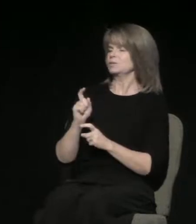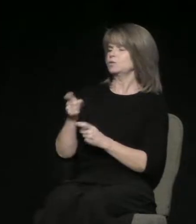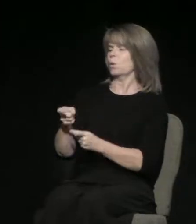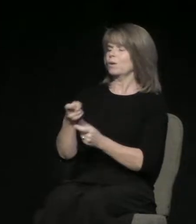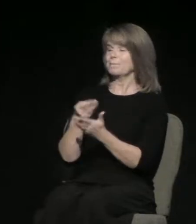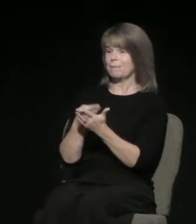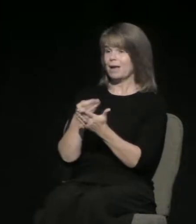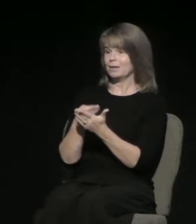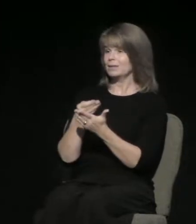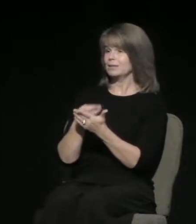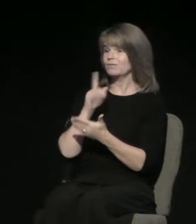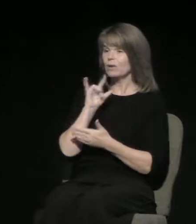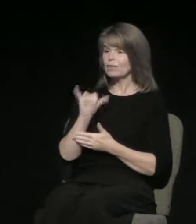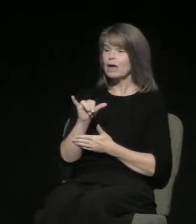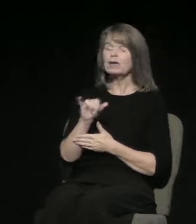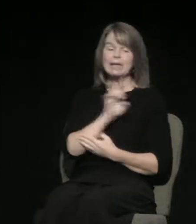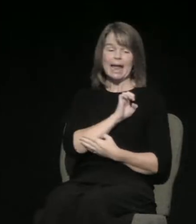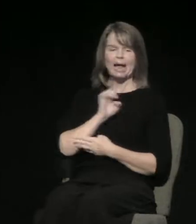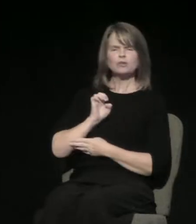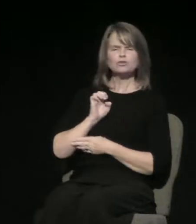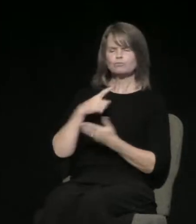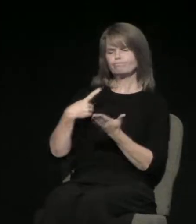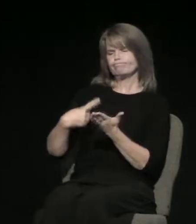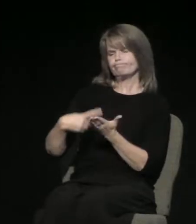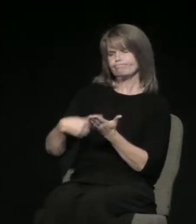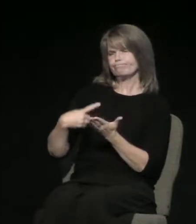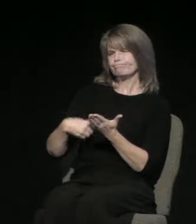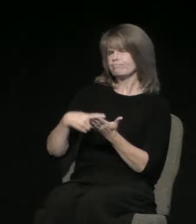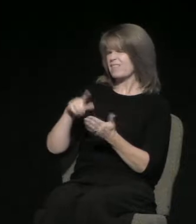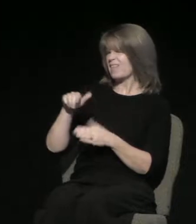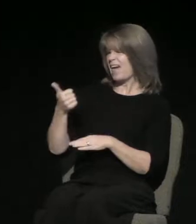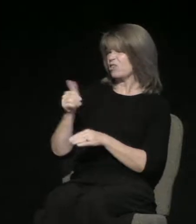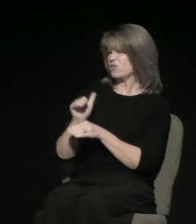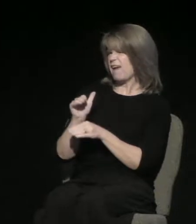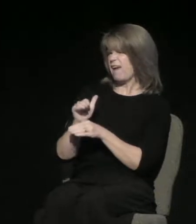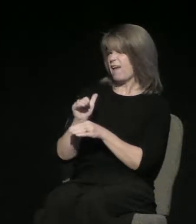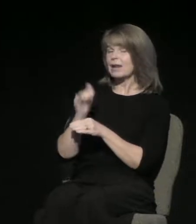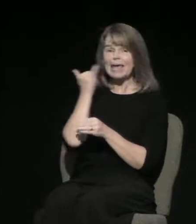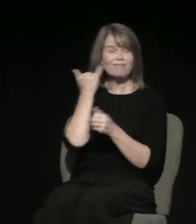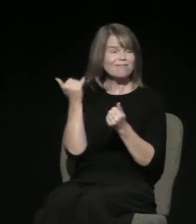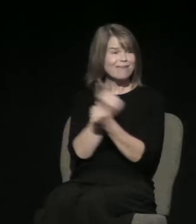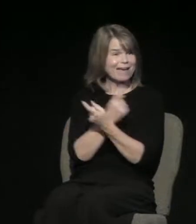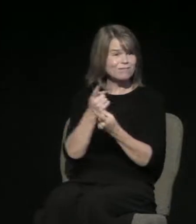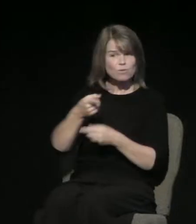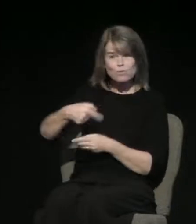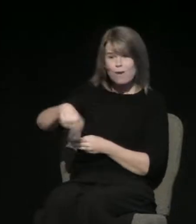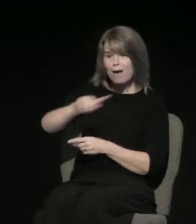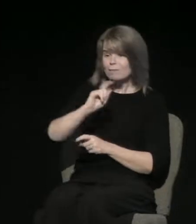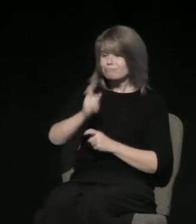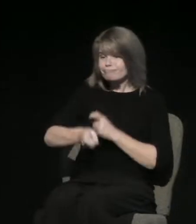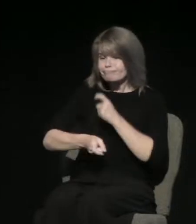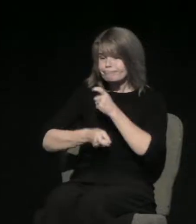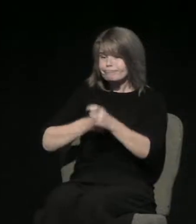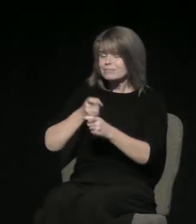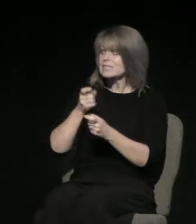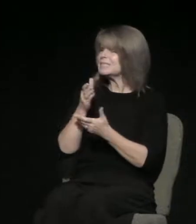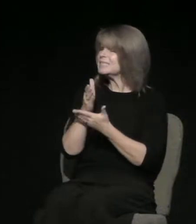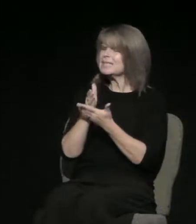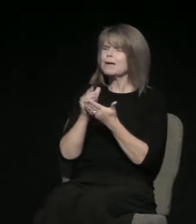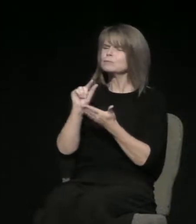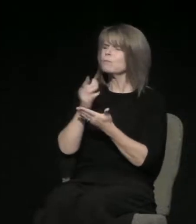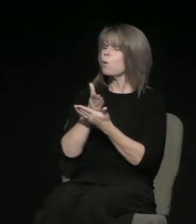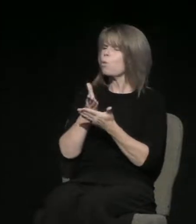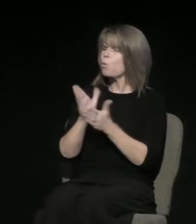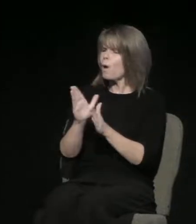those donations But as our elders were talking The other night If everyone in our body Participated in that In some way